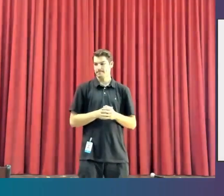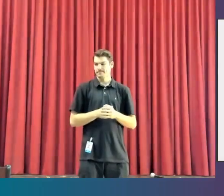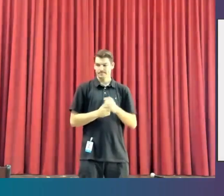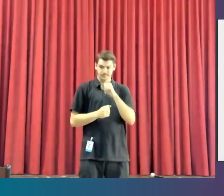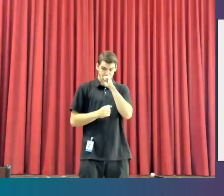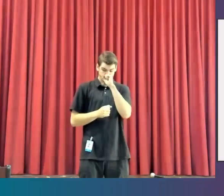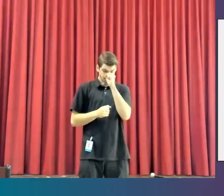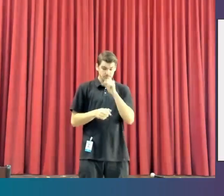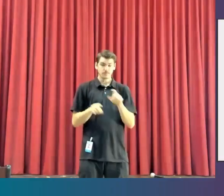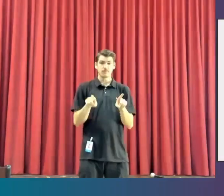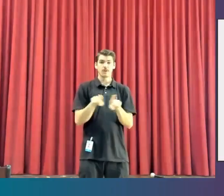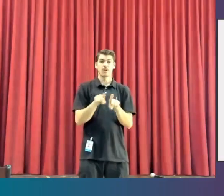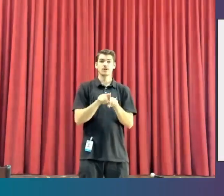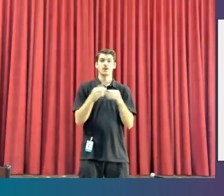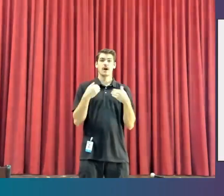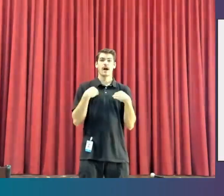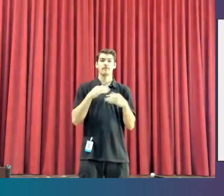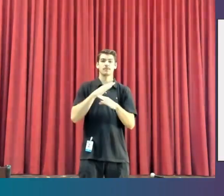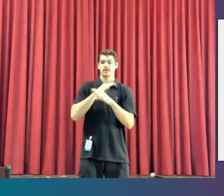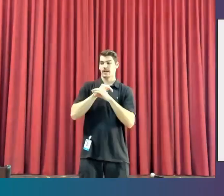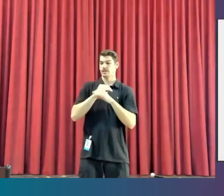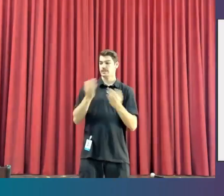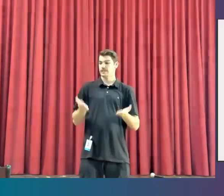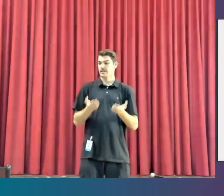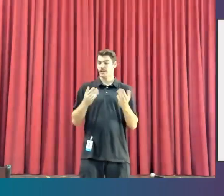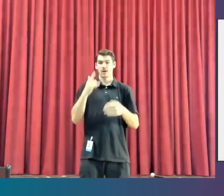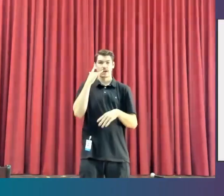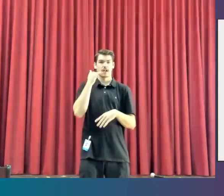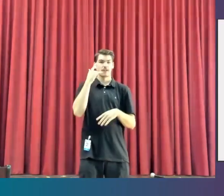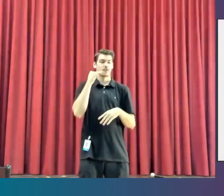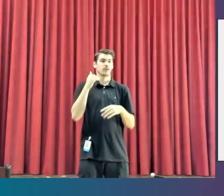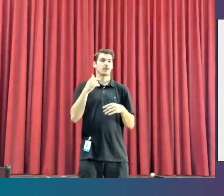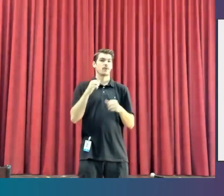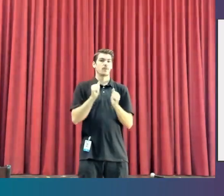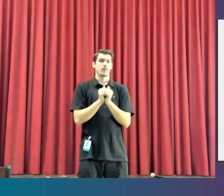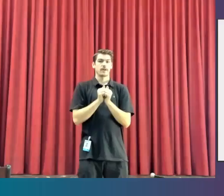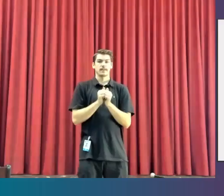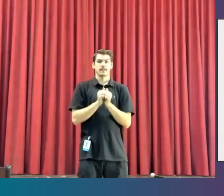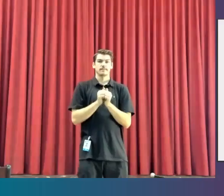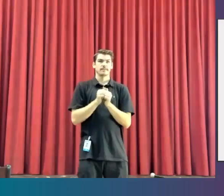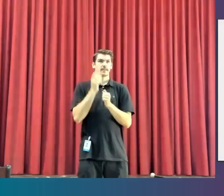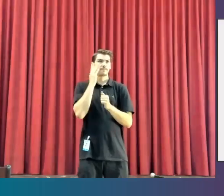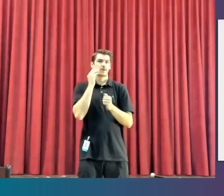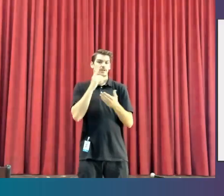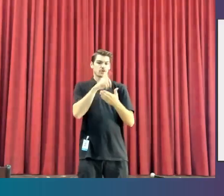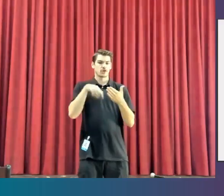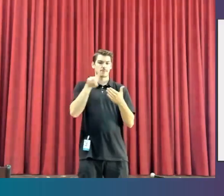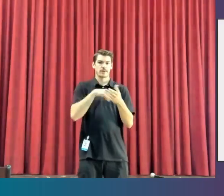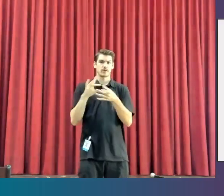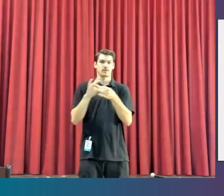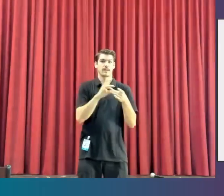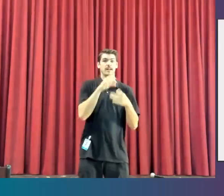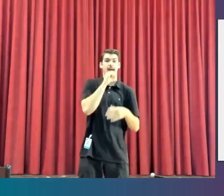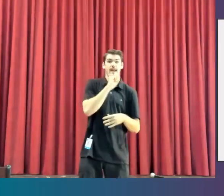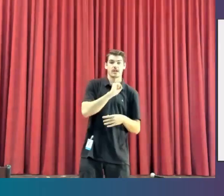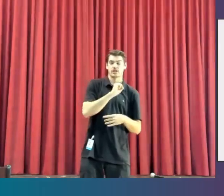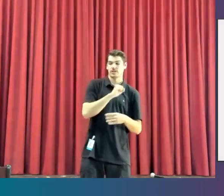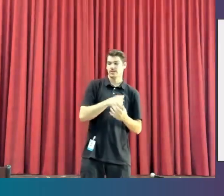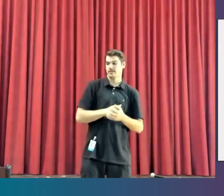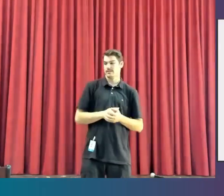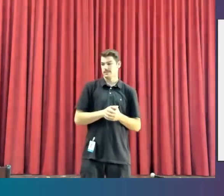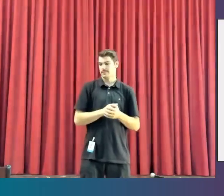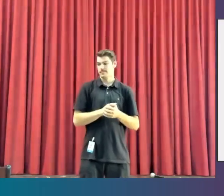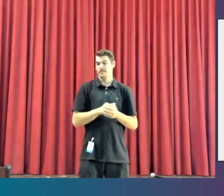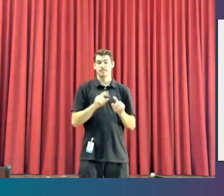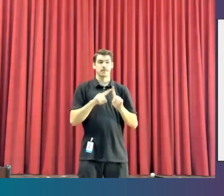We also have protections in California against experiencing discrimination based on our age.